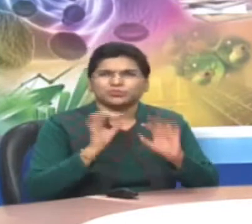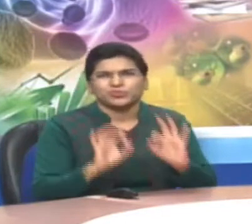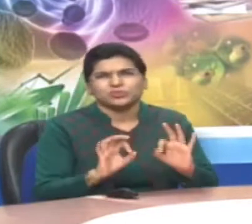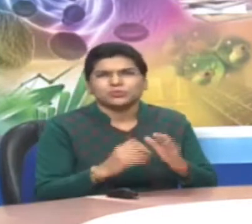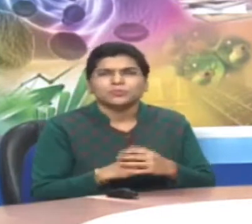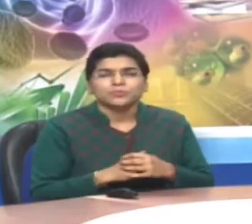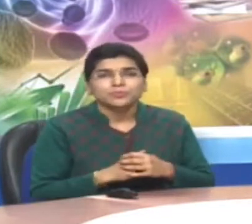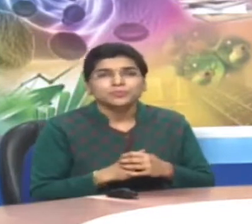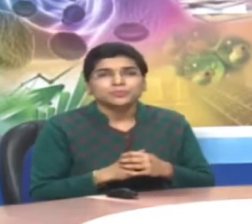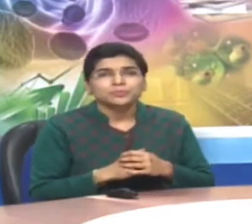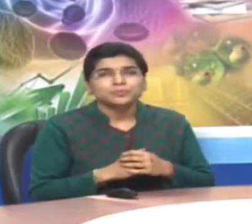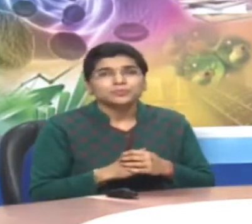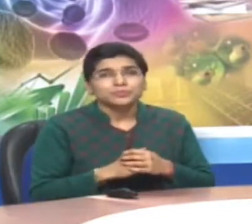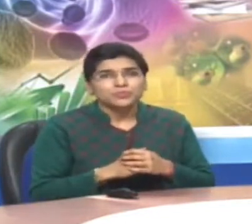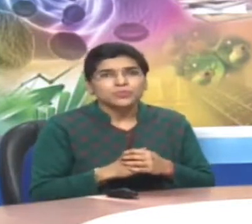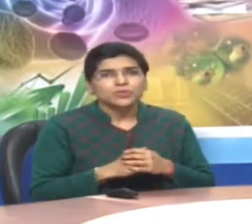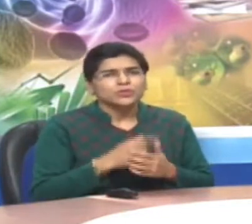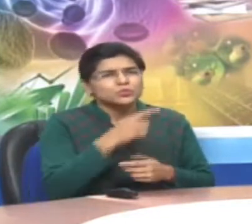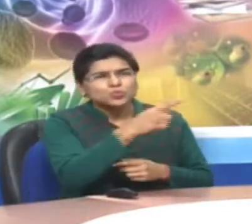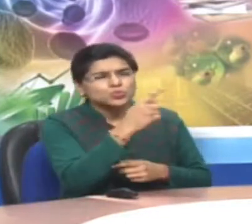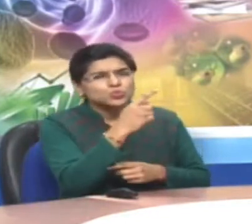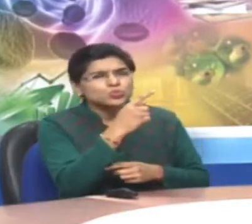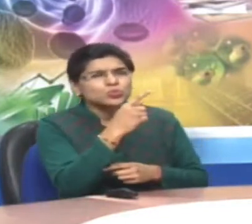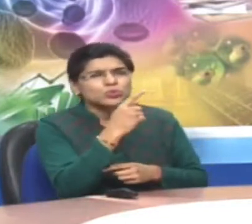than in mere desire to do so.